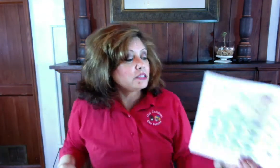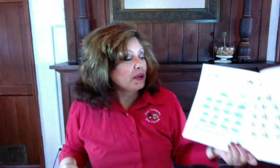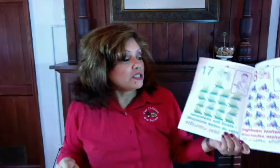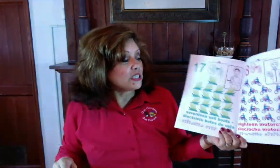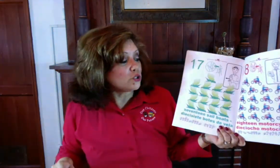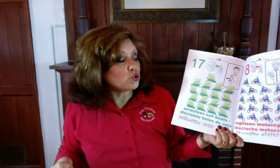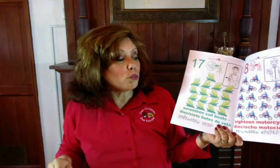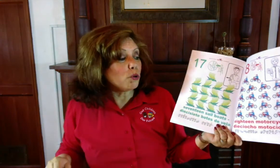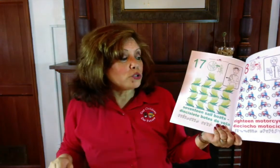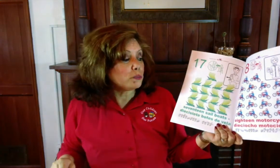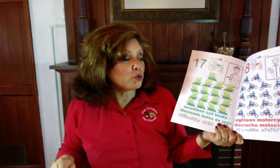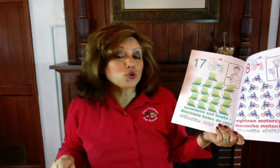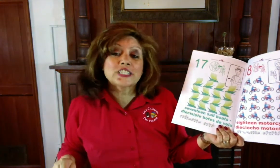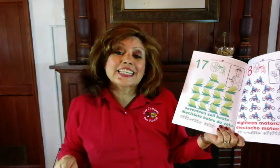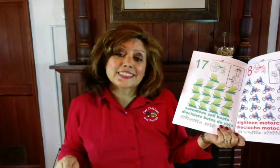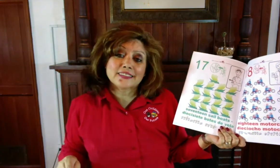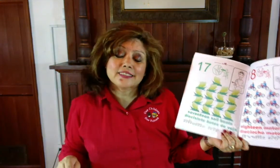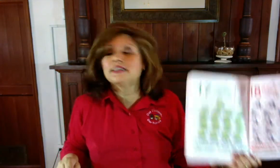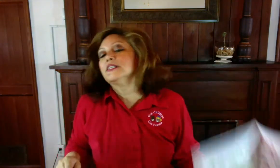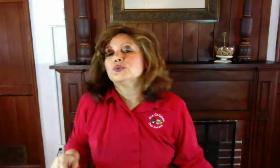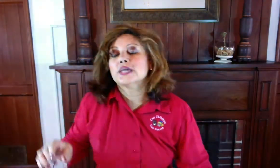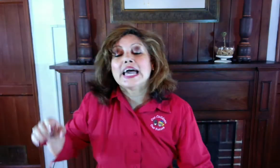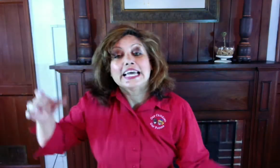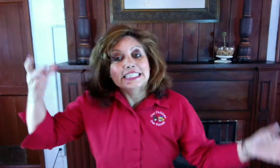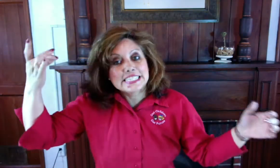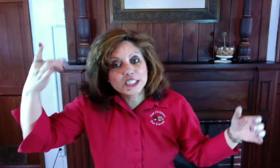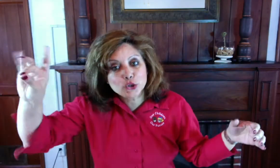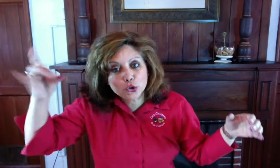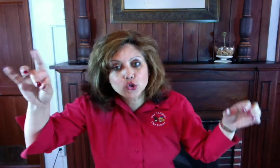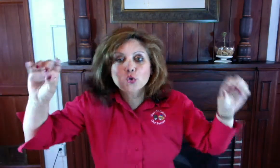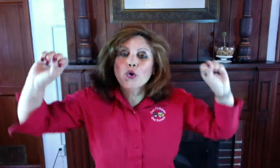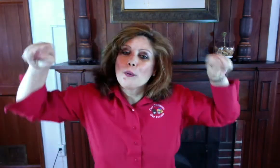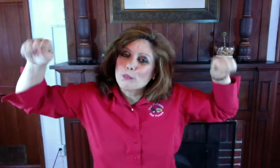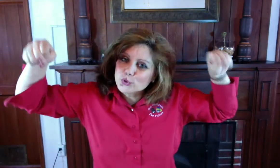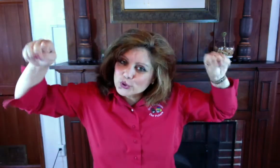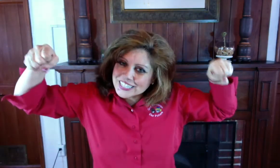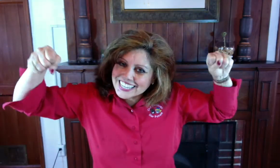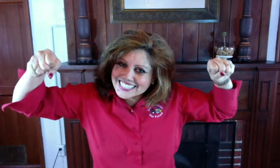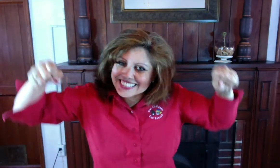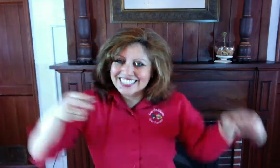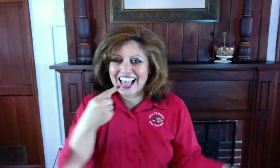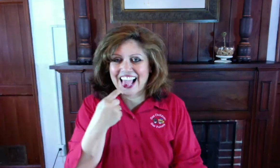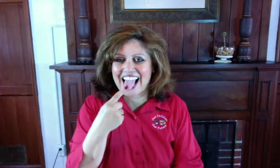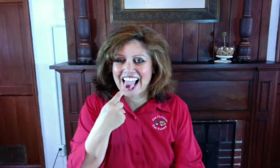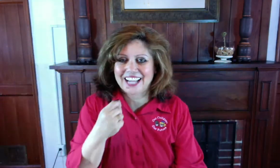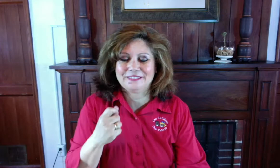Spanish, 18 motocicletas. Let's do that. 18 motocicletas.